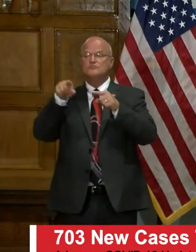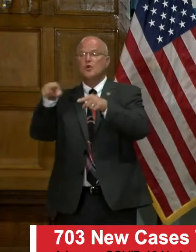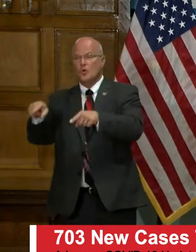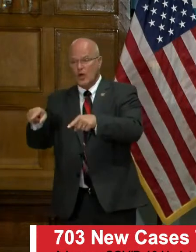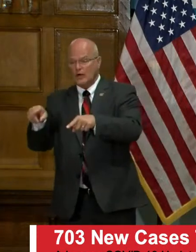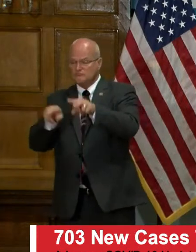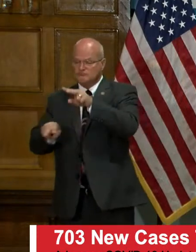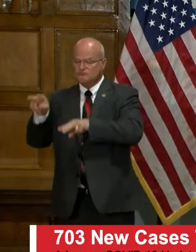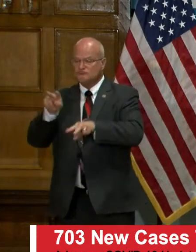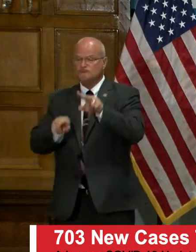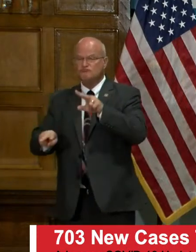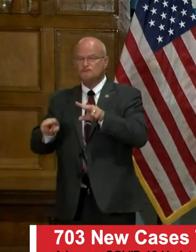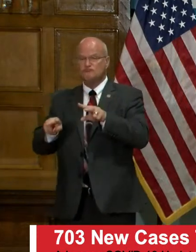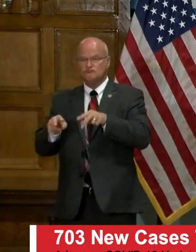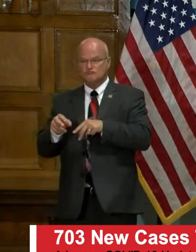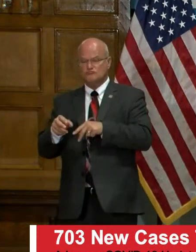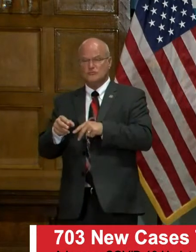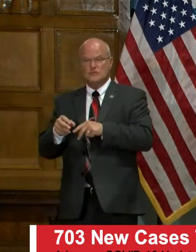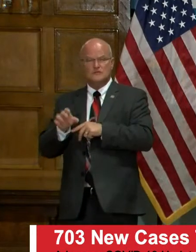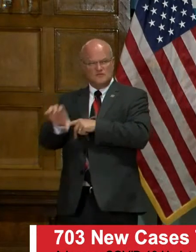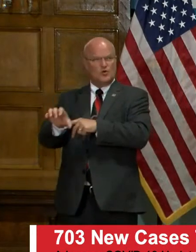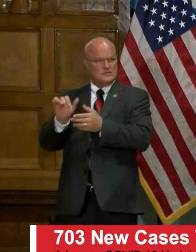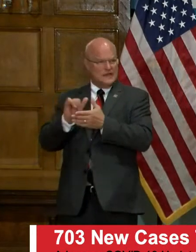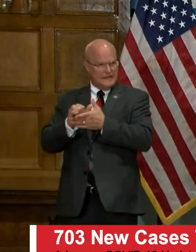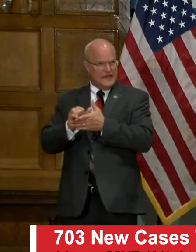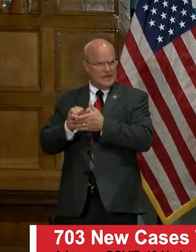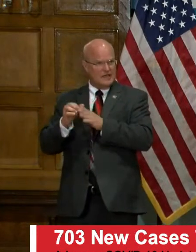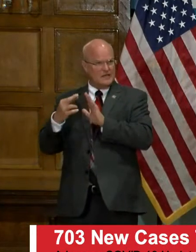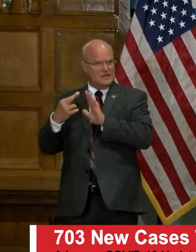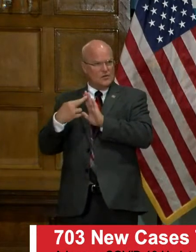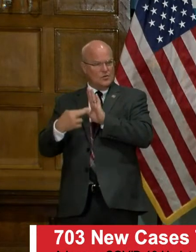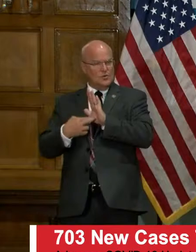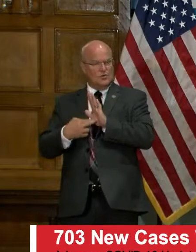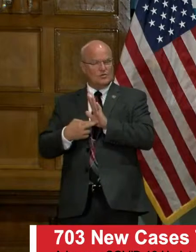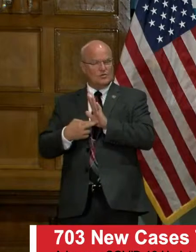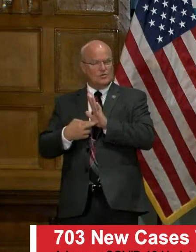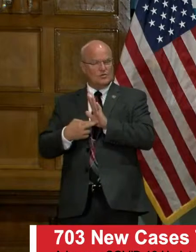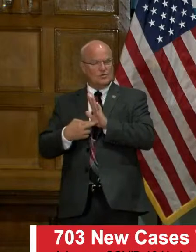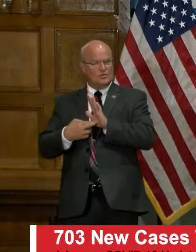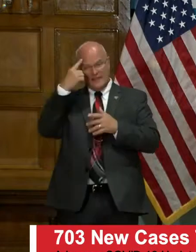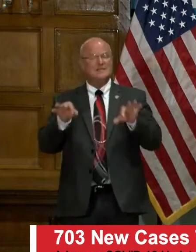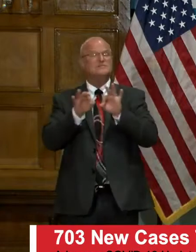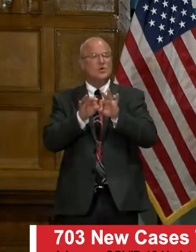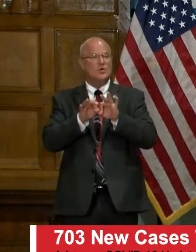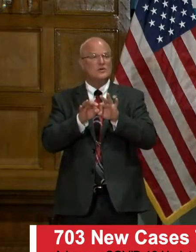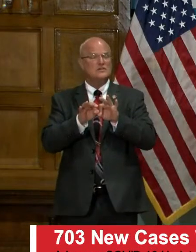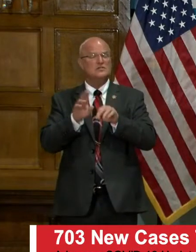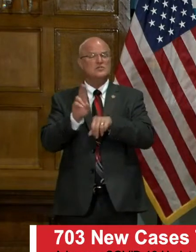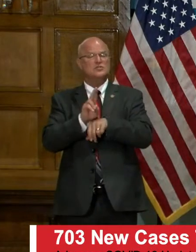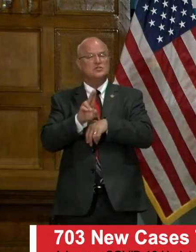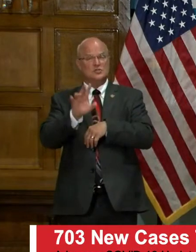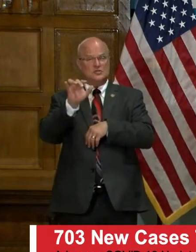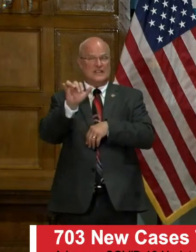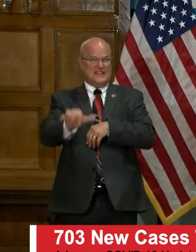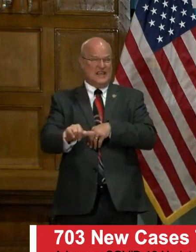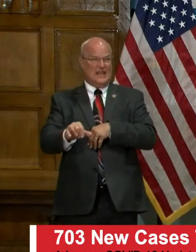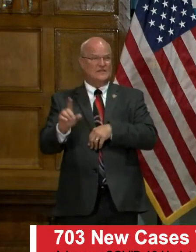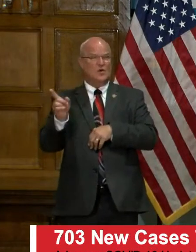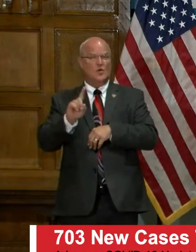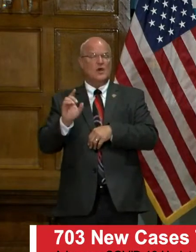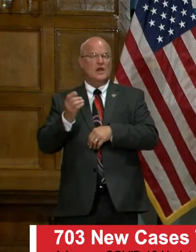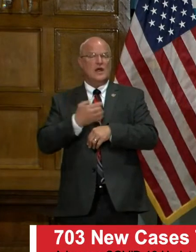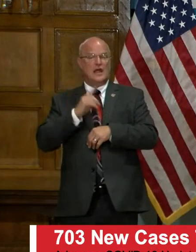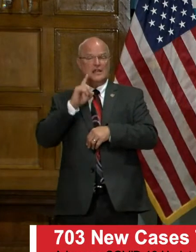out and look at enforcing that. So I think it's most important to use enforcement resources for where